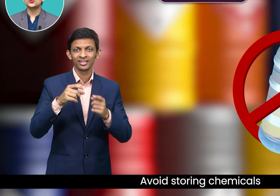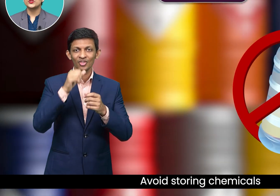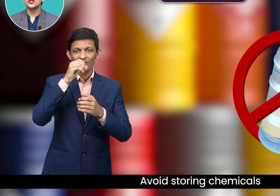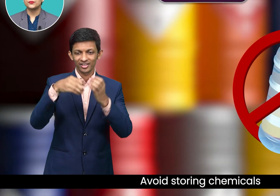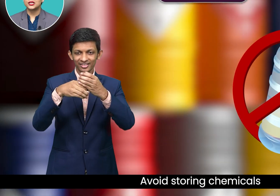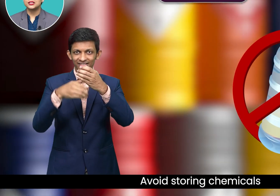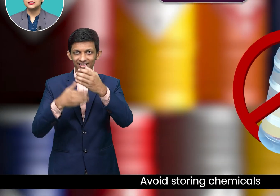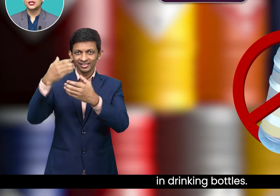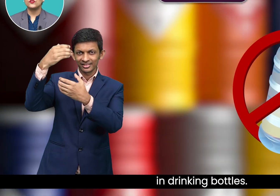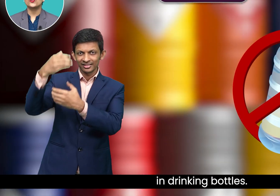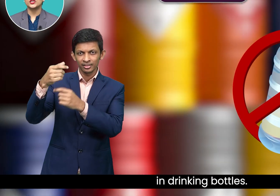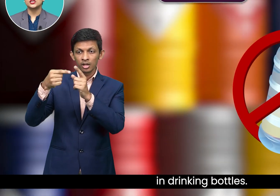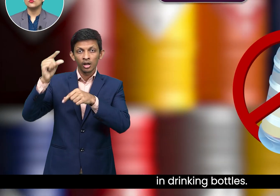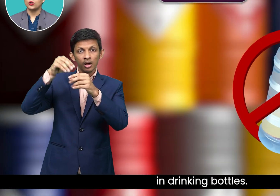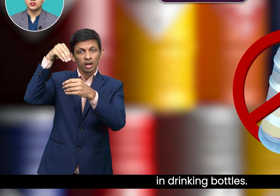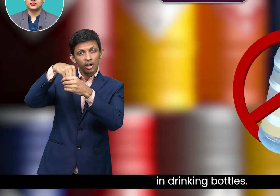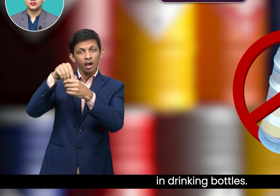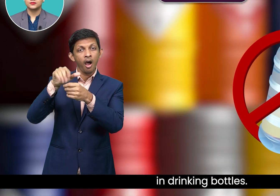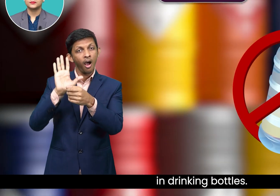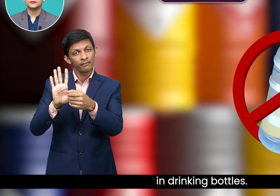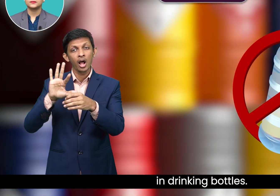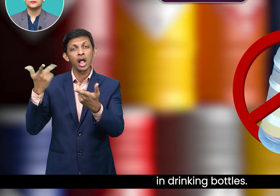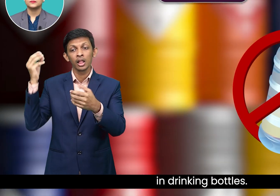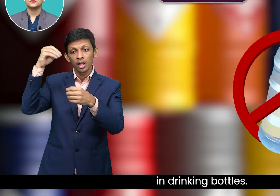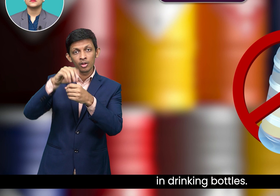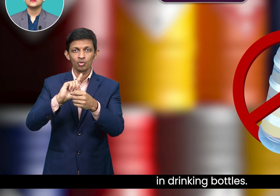Avoid storing chemicals in drinking bottles.